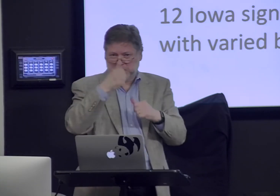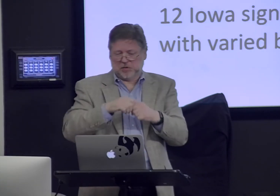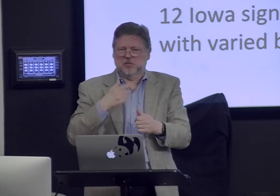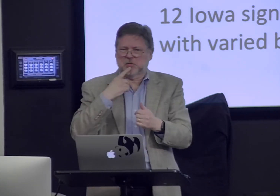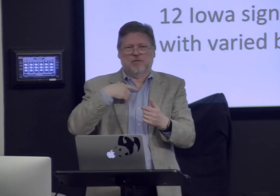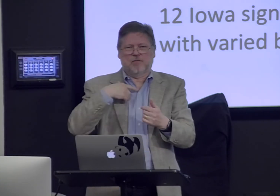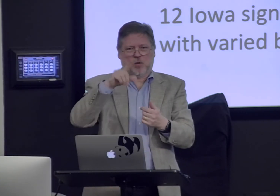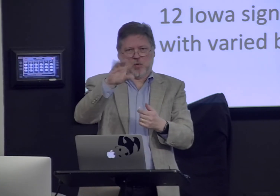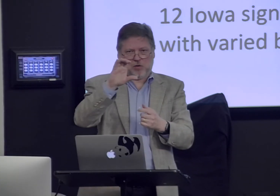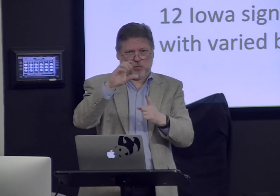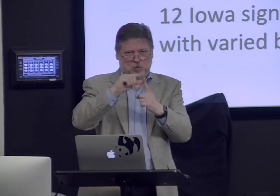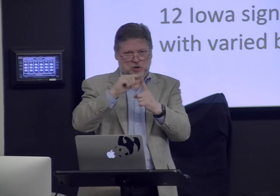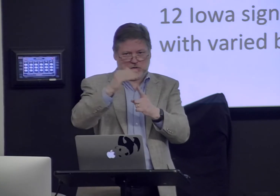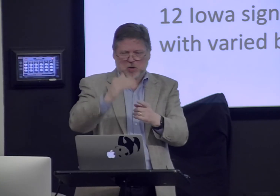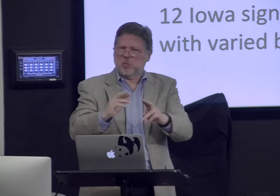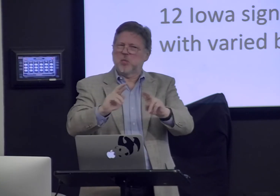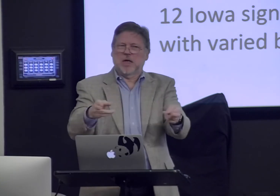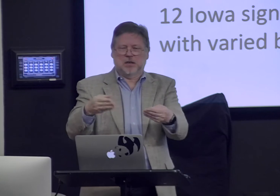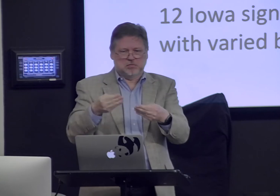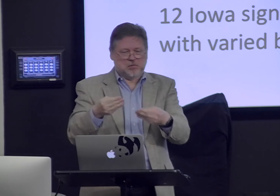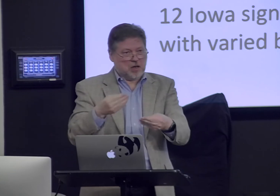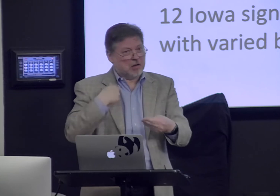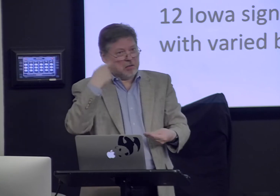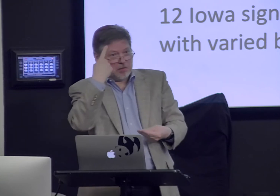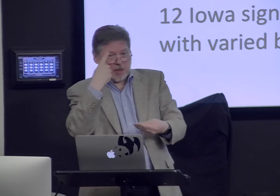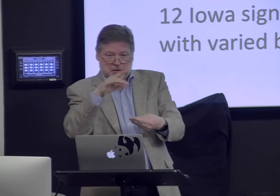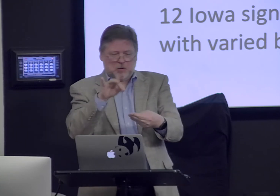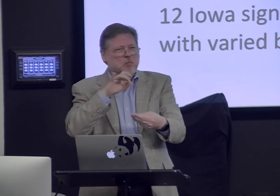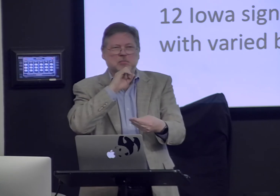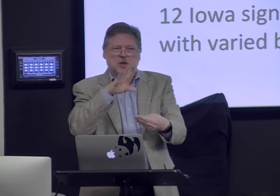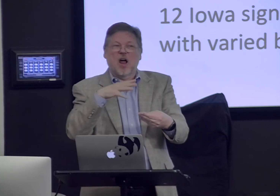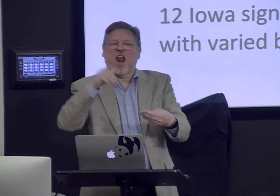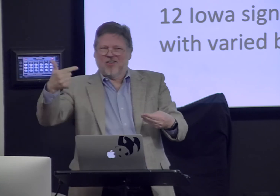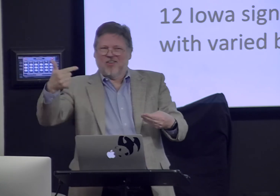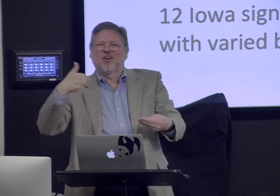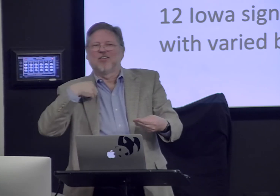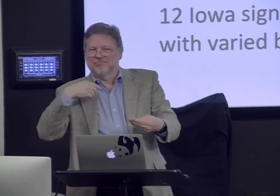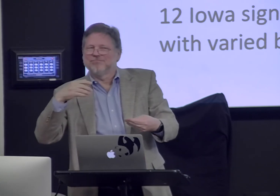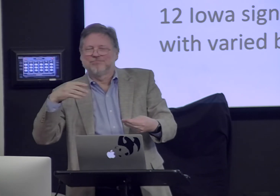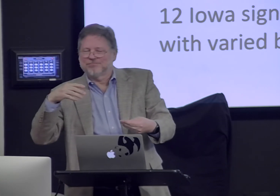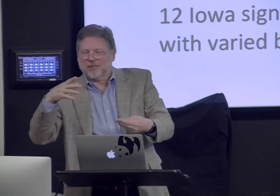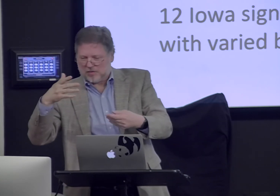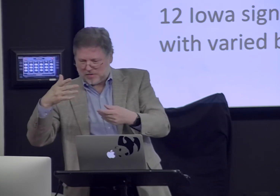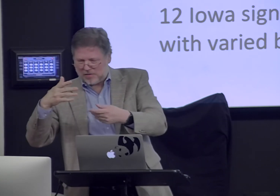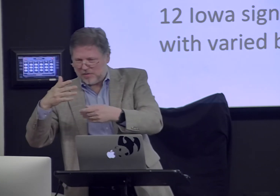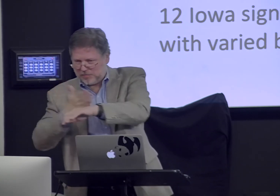returning to the responses to the Swadesh word list, again, there were 100 items, and